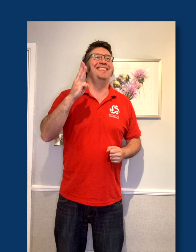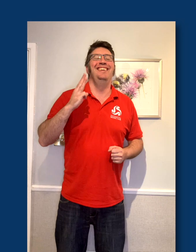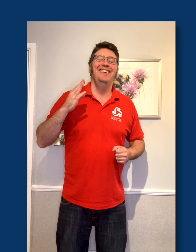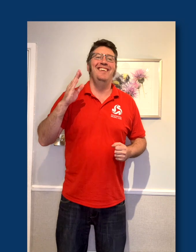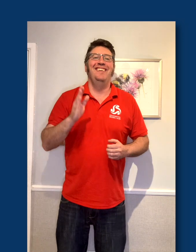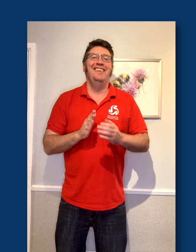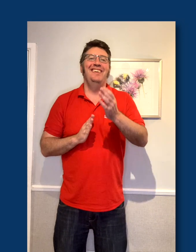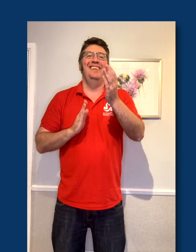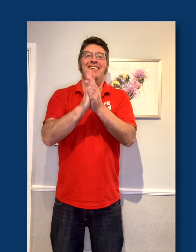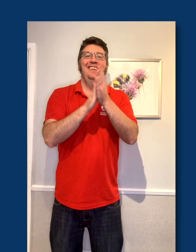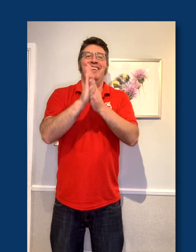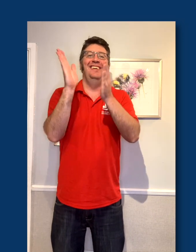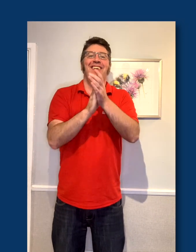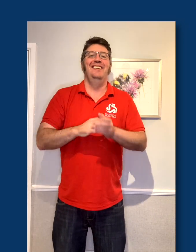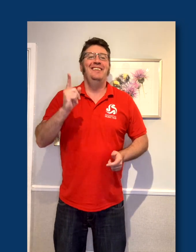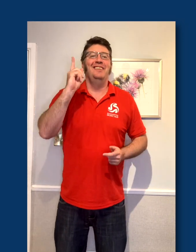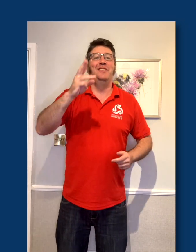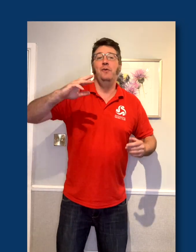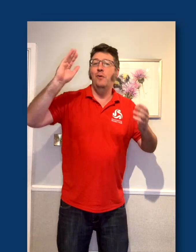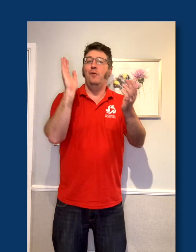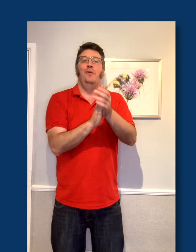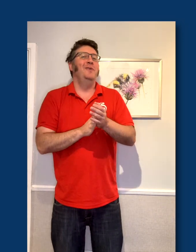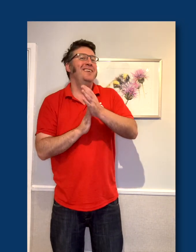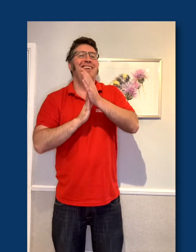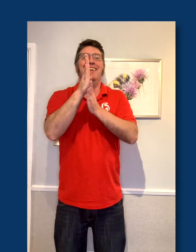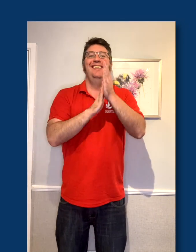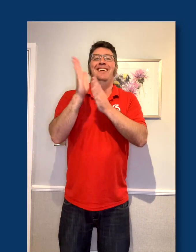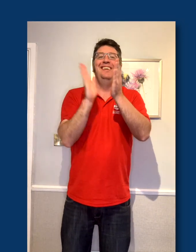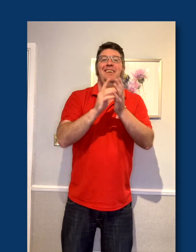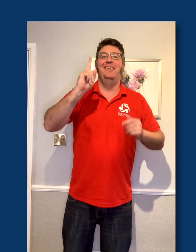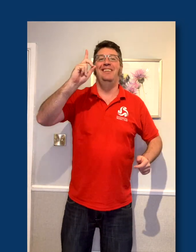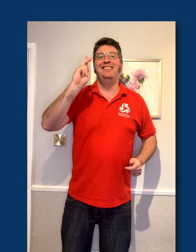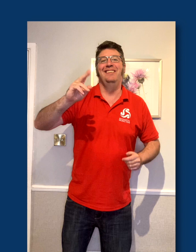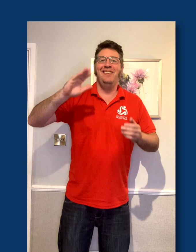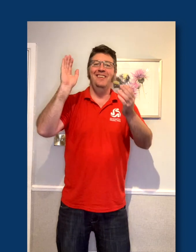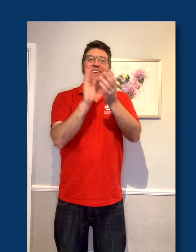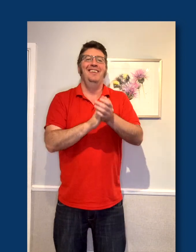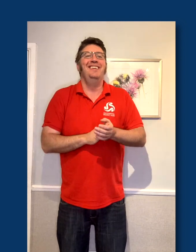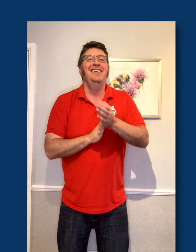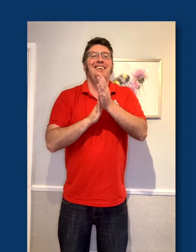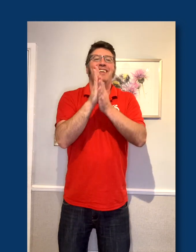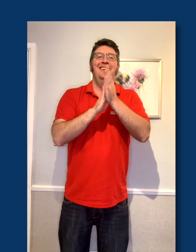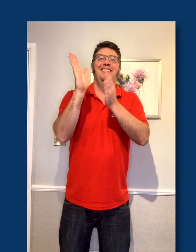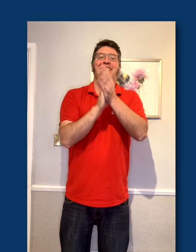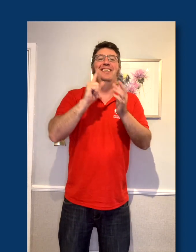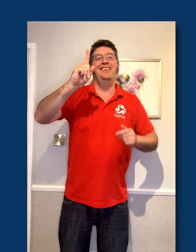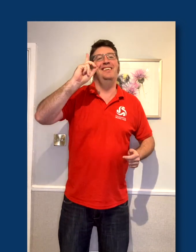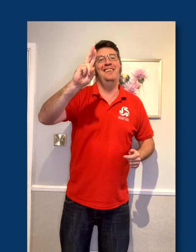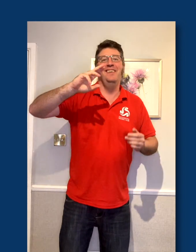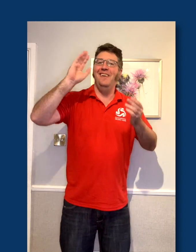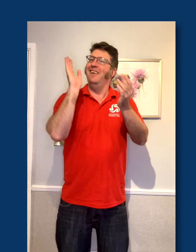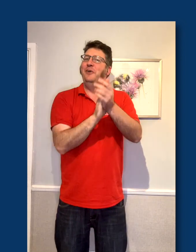thank you. Leaving to find my soul. Told her I had to go. And I know it